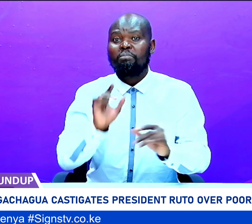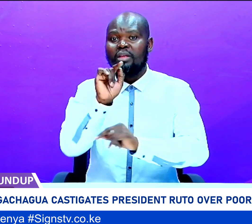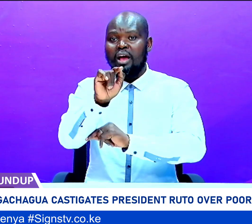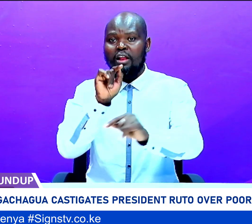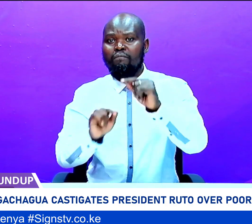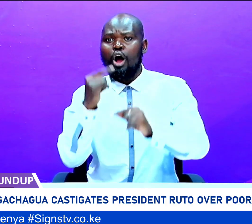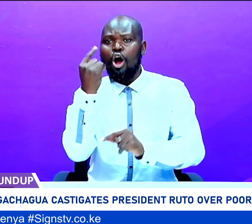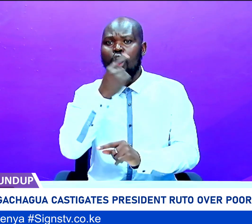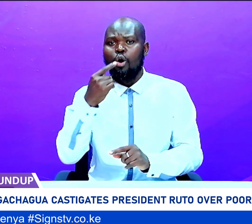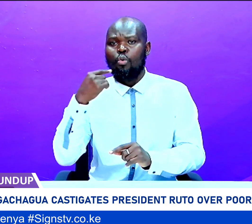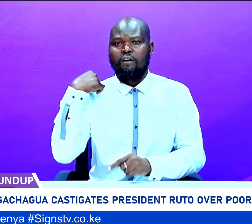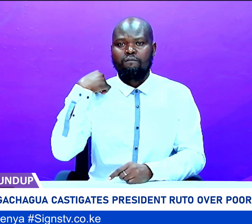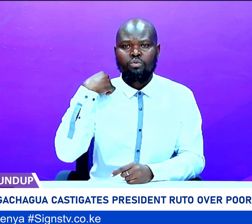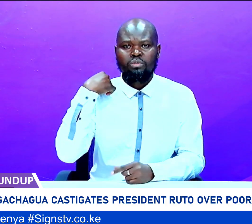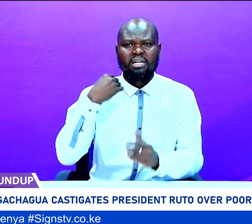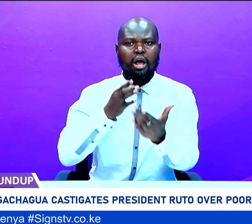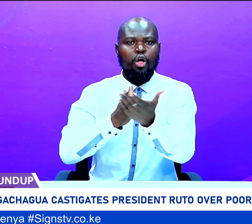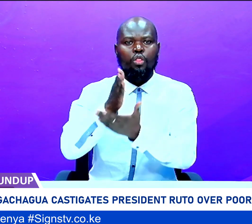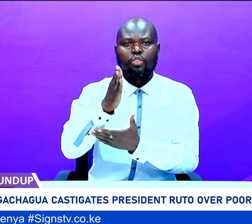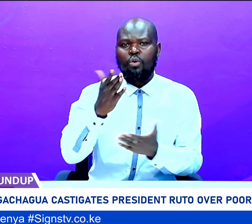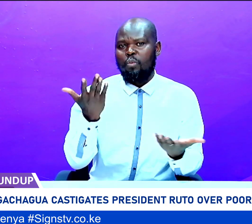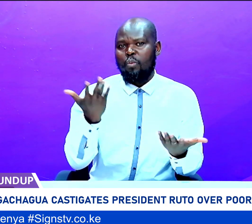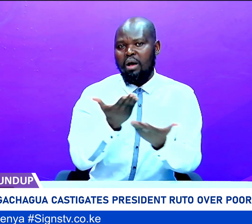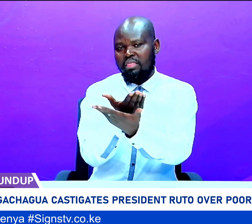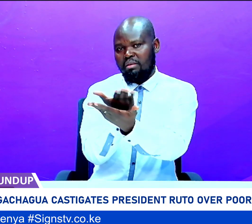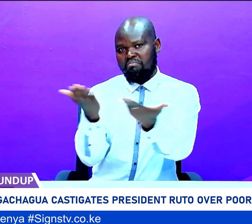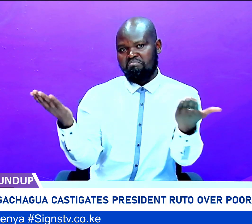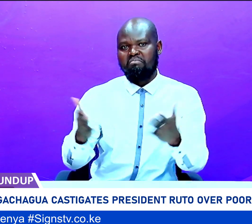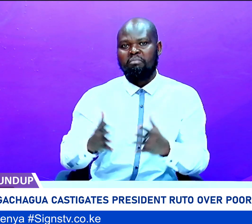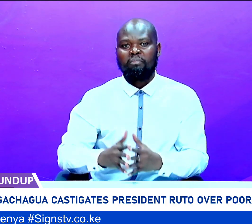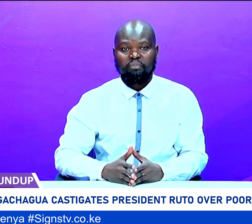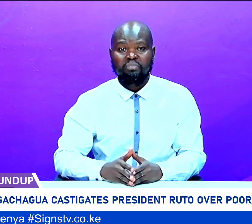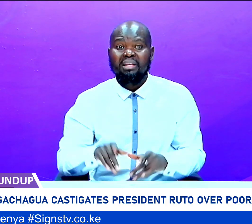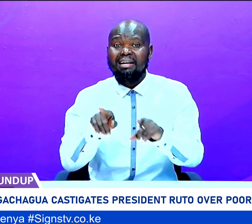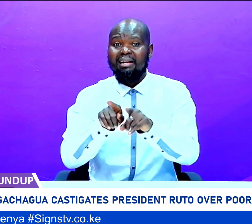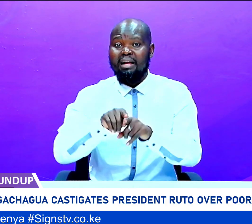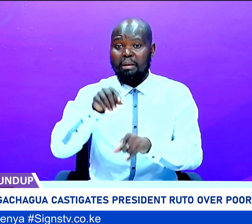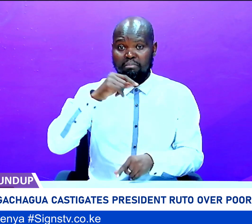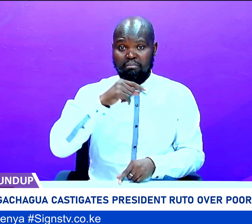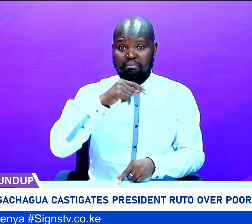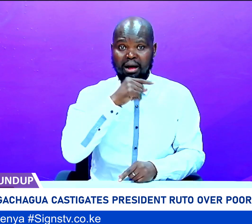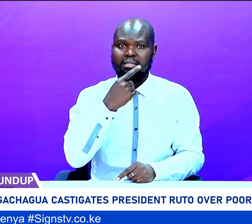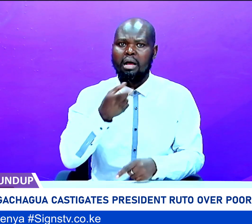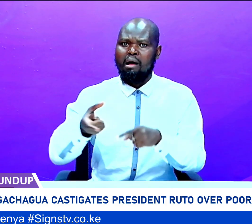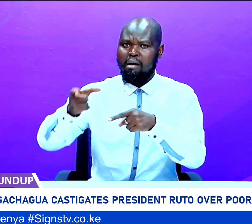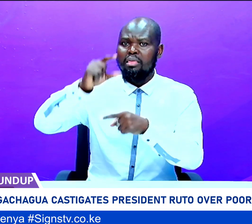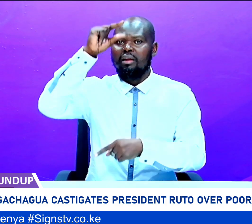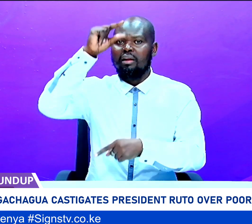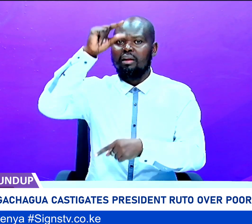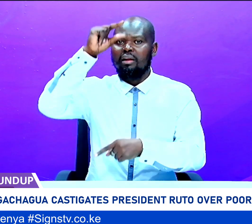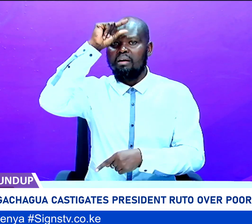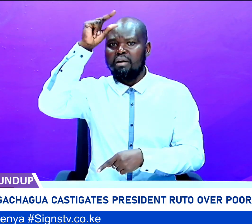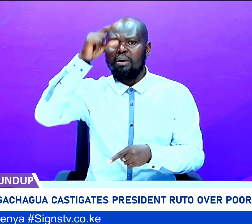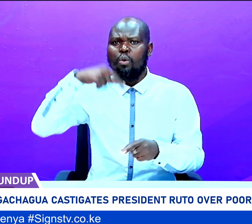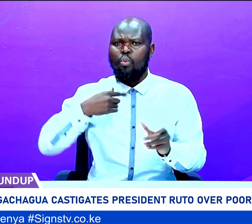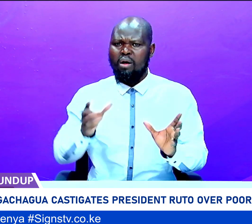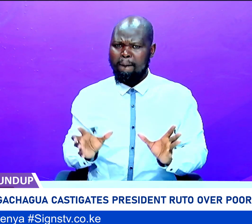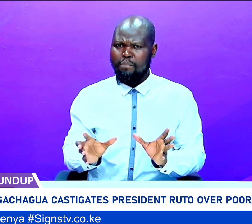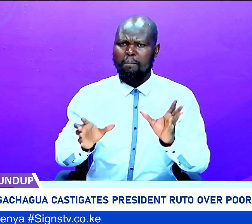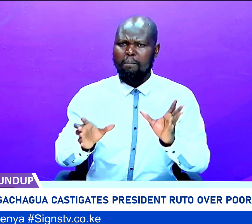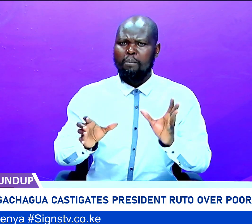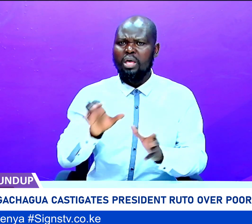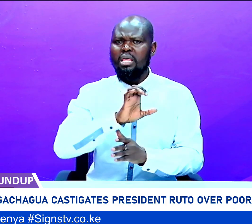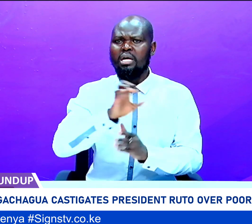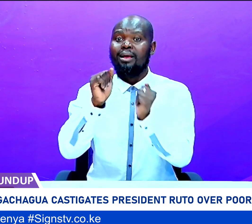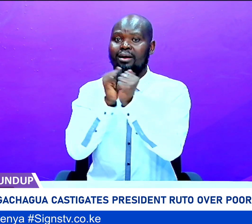who voluntarily submit themselves and their weapons. He added that the